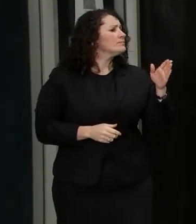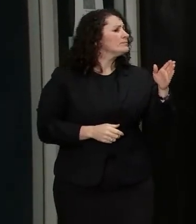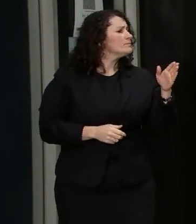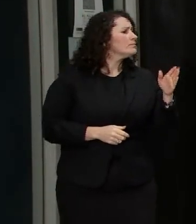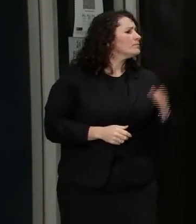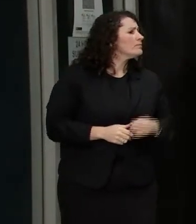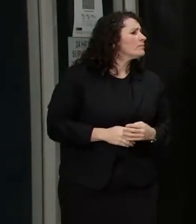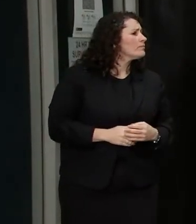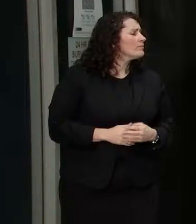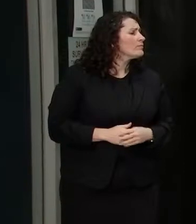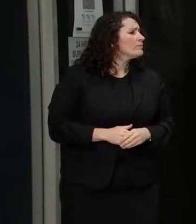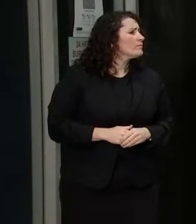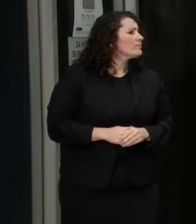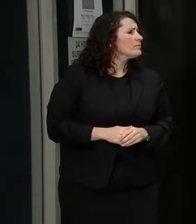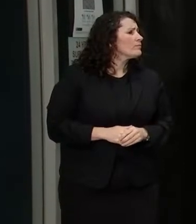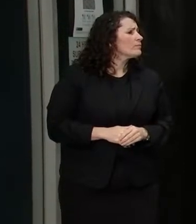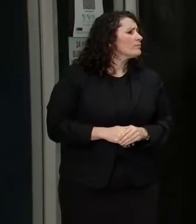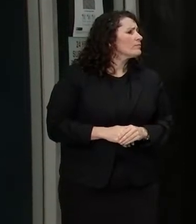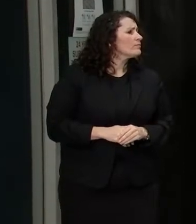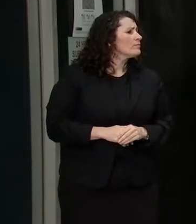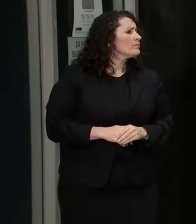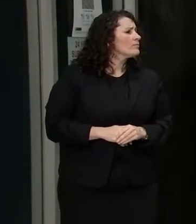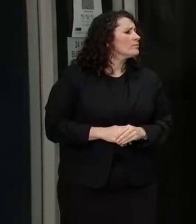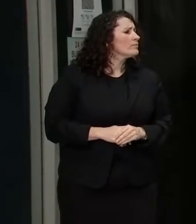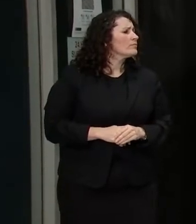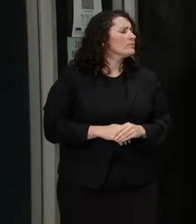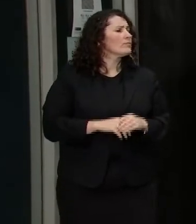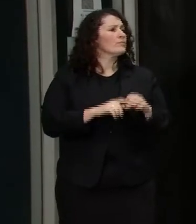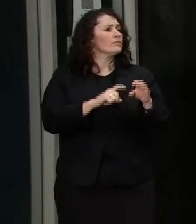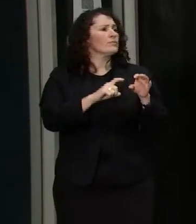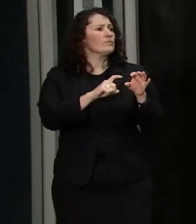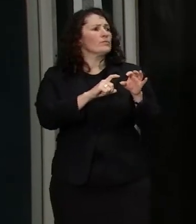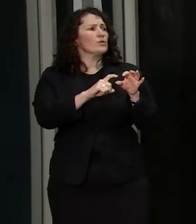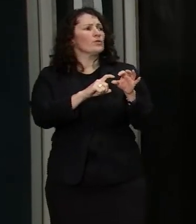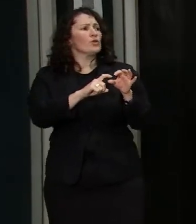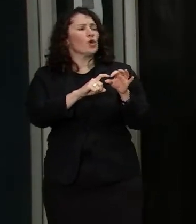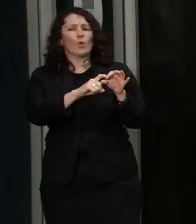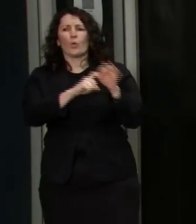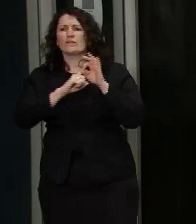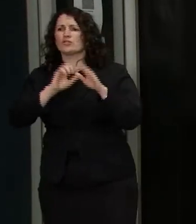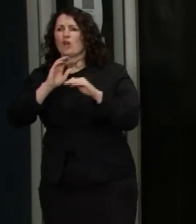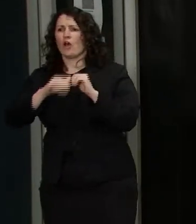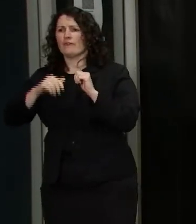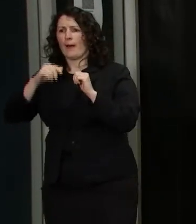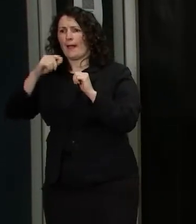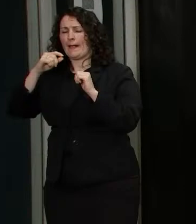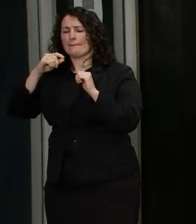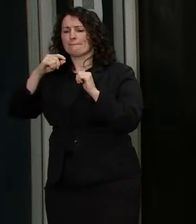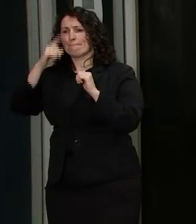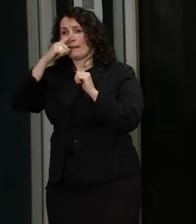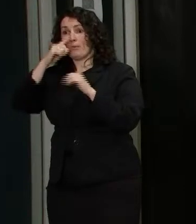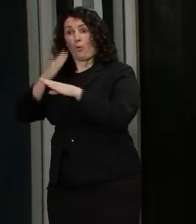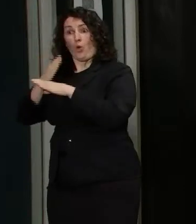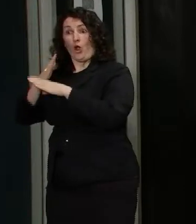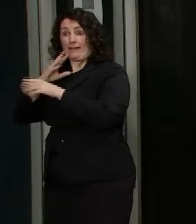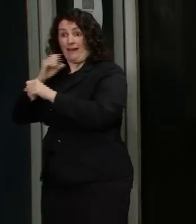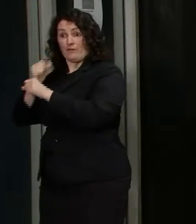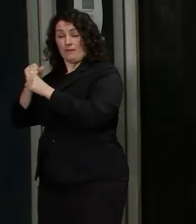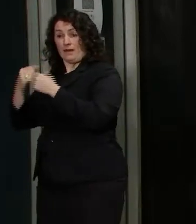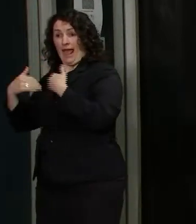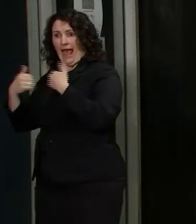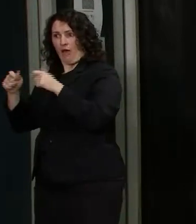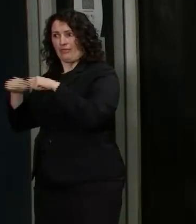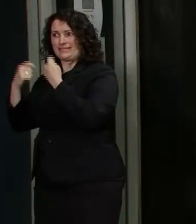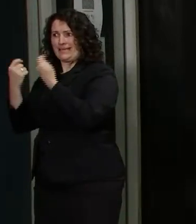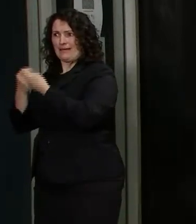are a burden on Victorians with very little health advice. What do you make of that statement, and do you have full confidence in our public health team? Yes, I do, and frankly,